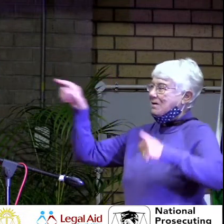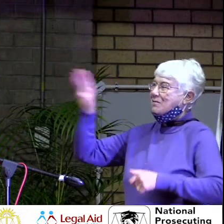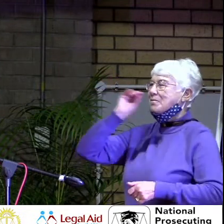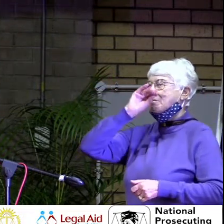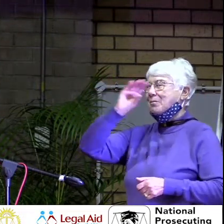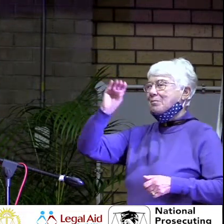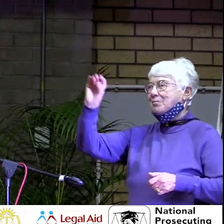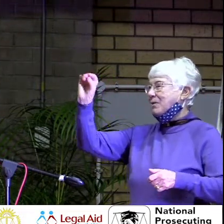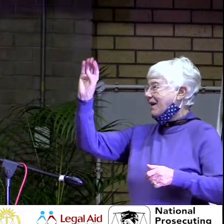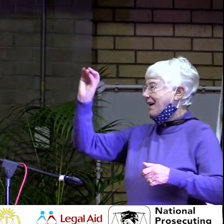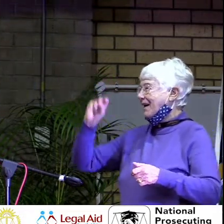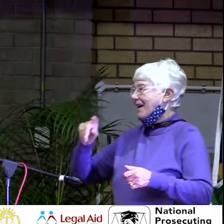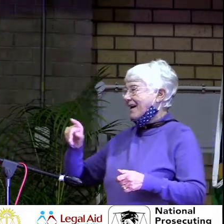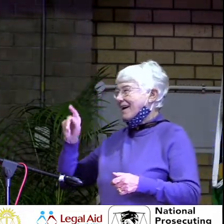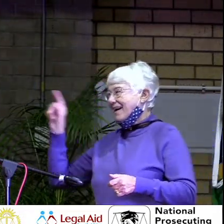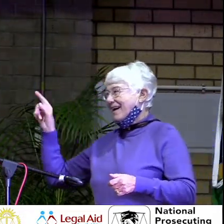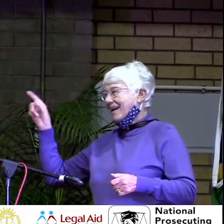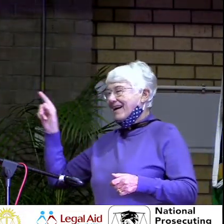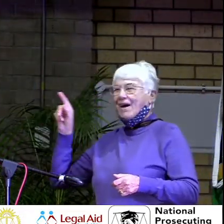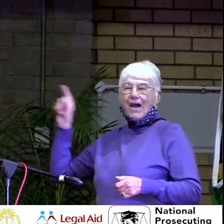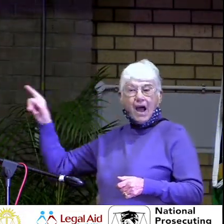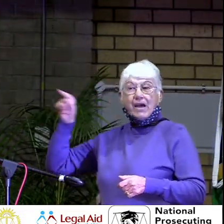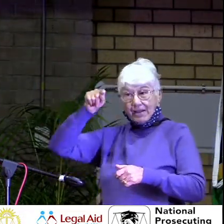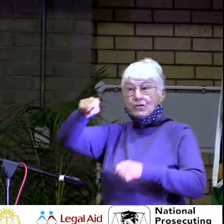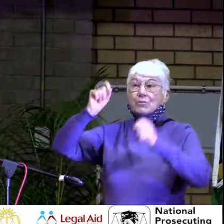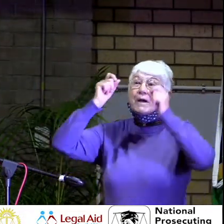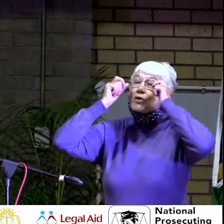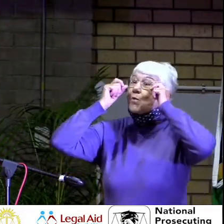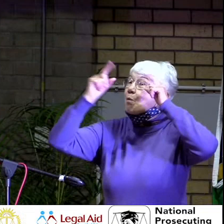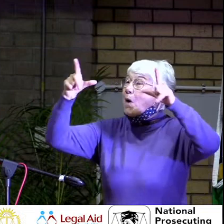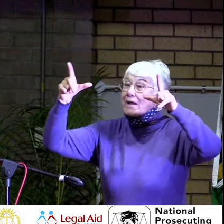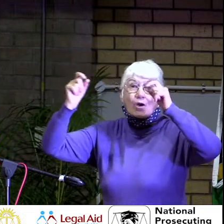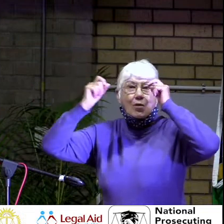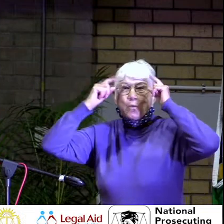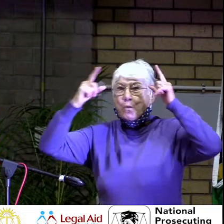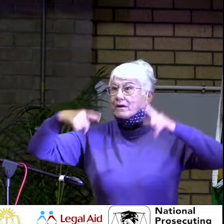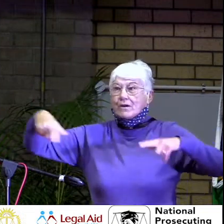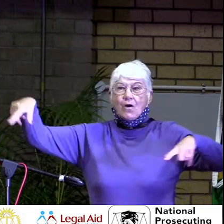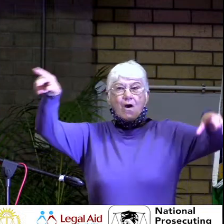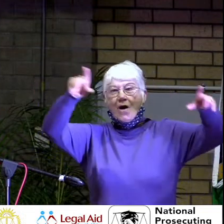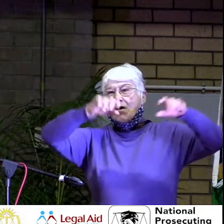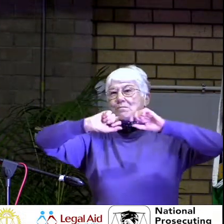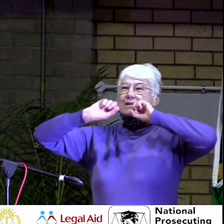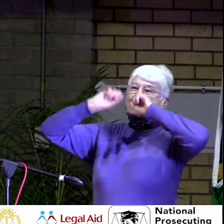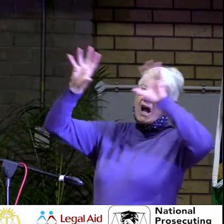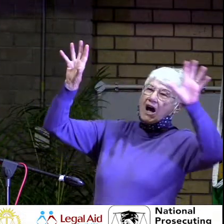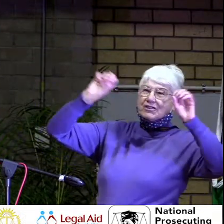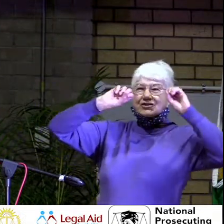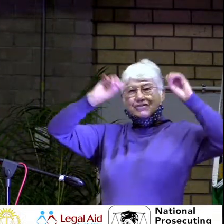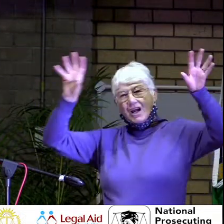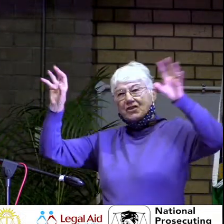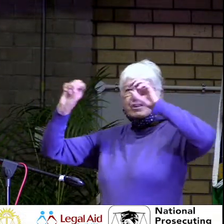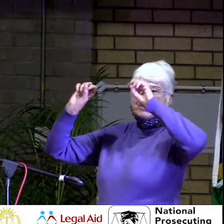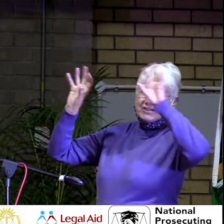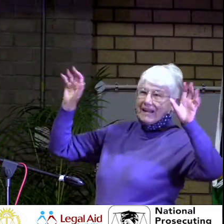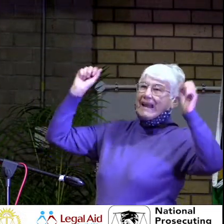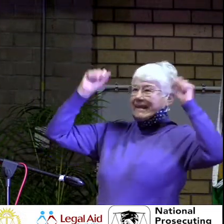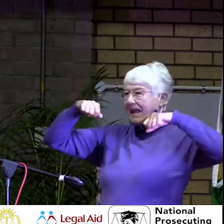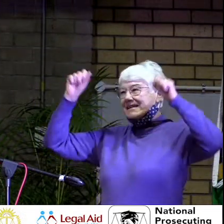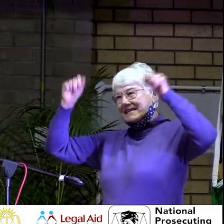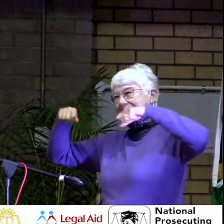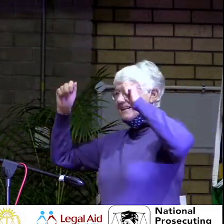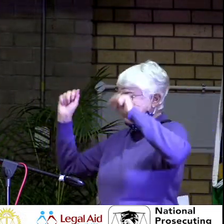Mr. Malema, julle nou net lekker wakker warm gemaak, dan gaan sit hy.